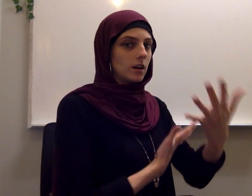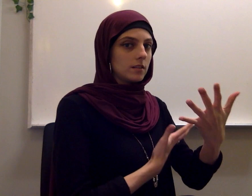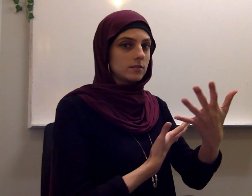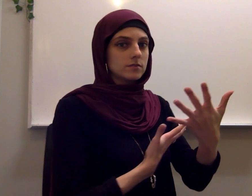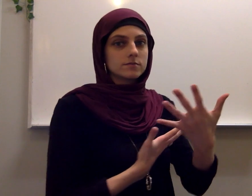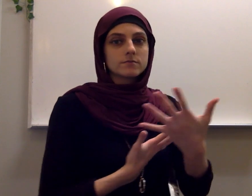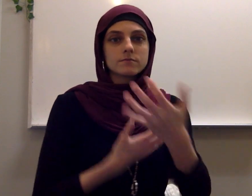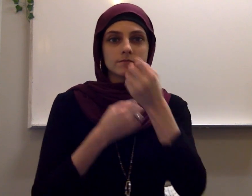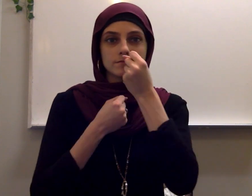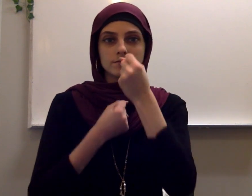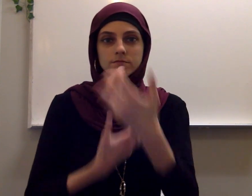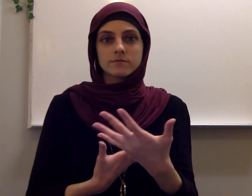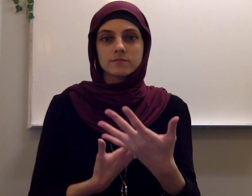Cause.